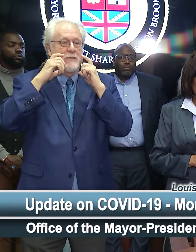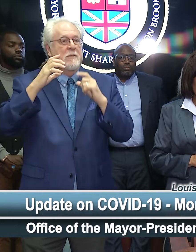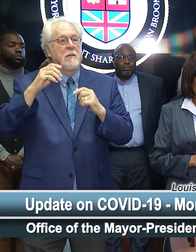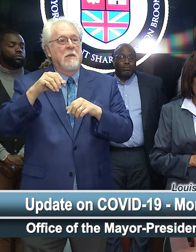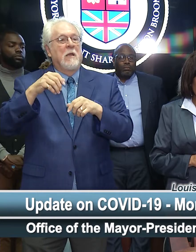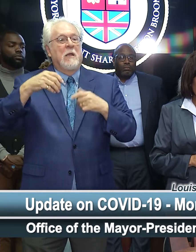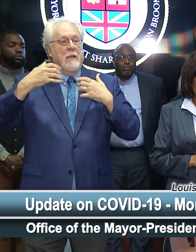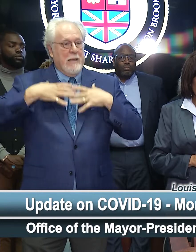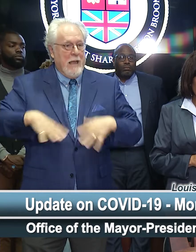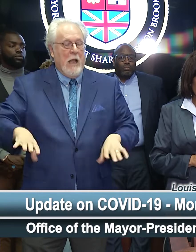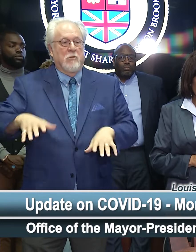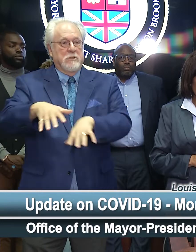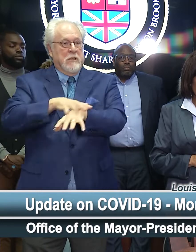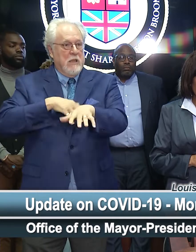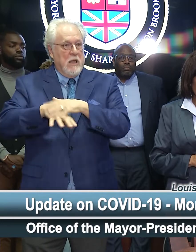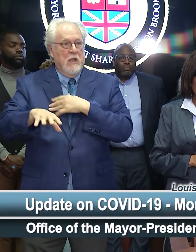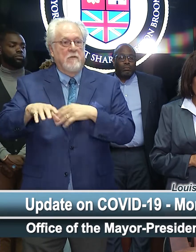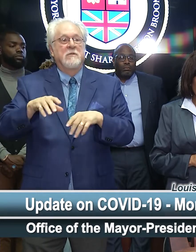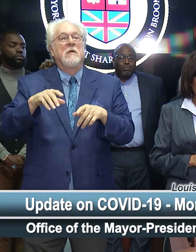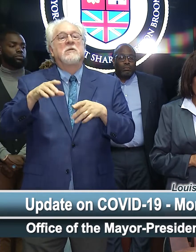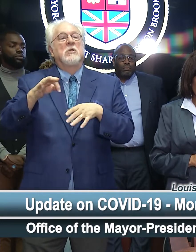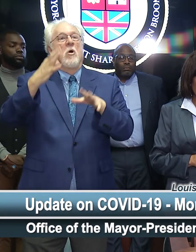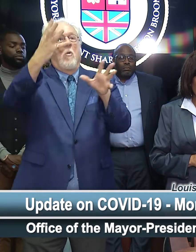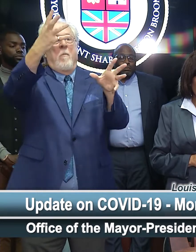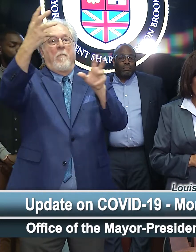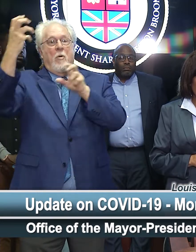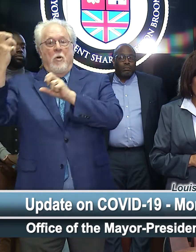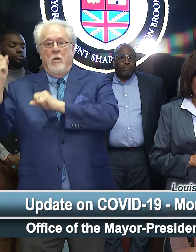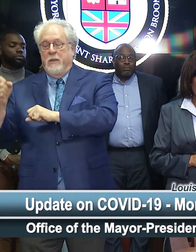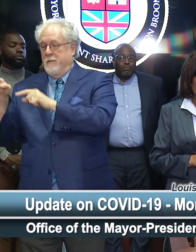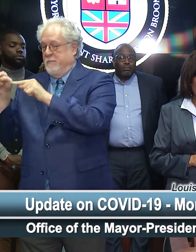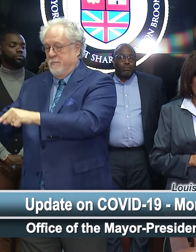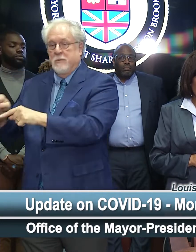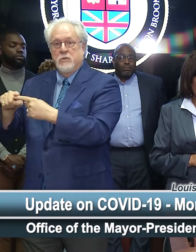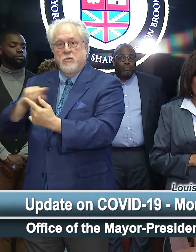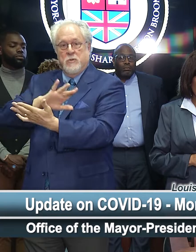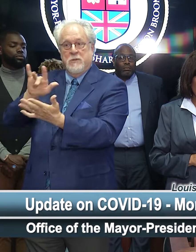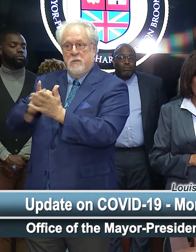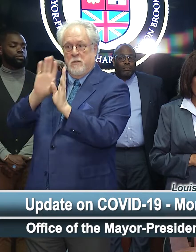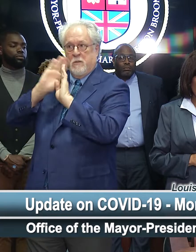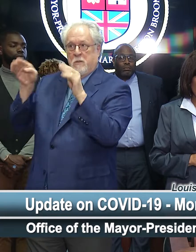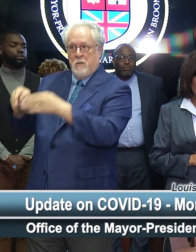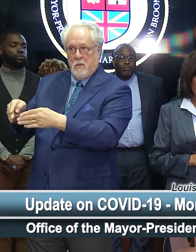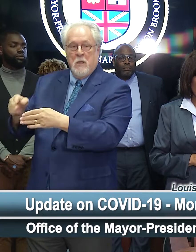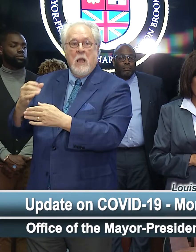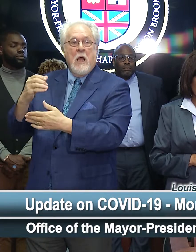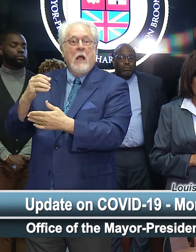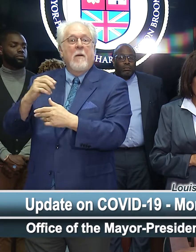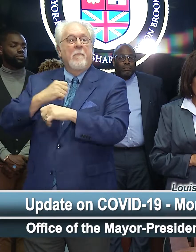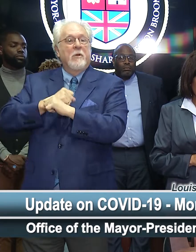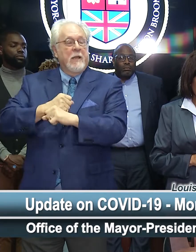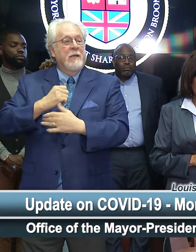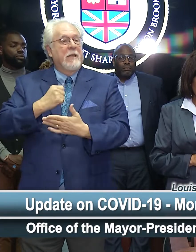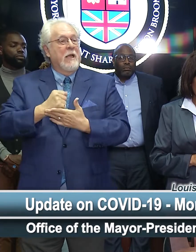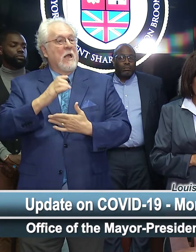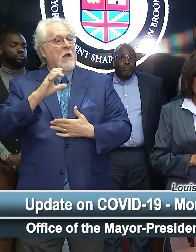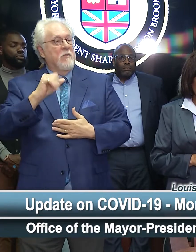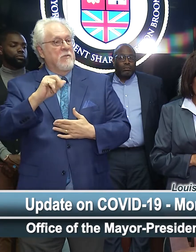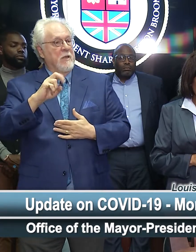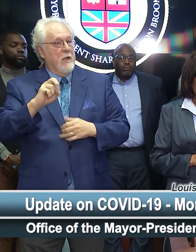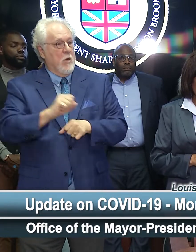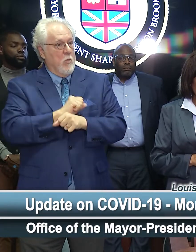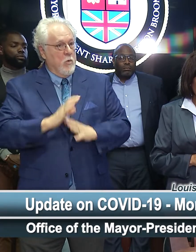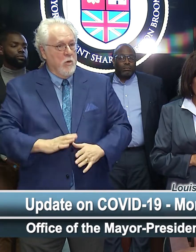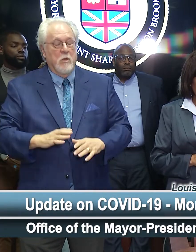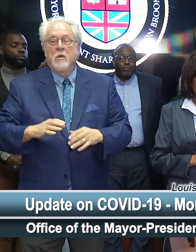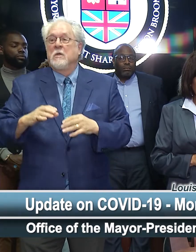gloves to test these people in their own clinics. So by pulling that to one center place, we're protecting our healthcare workers, we're preserving our PPE for those who need